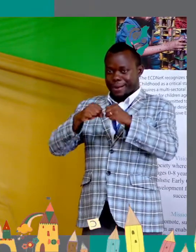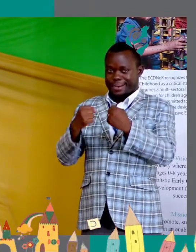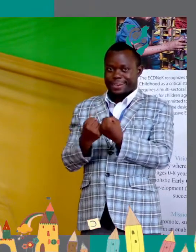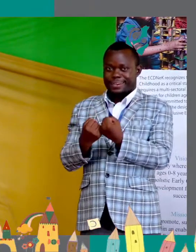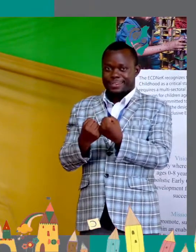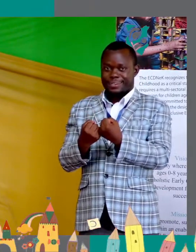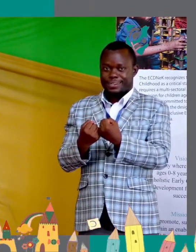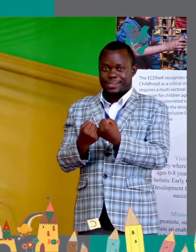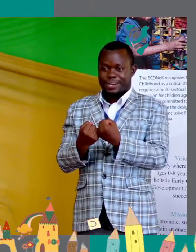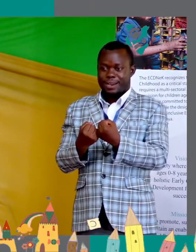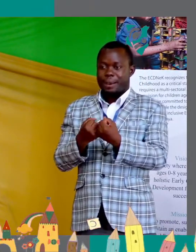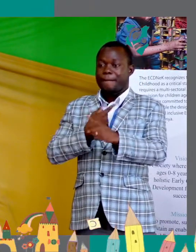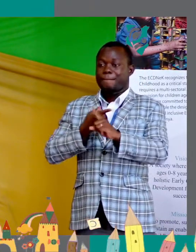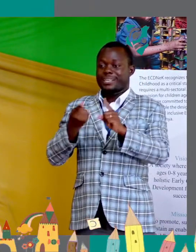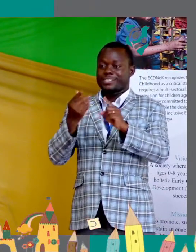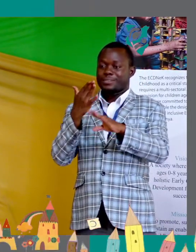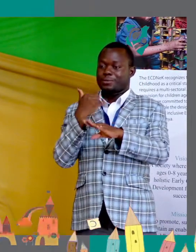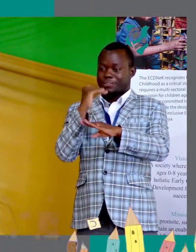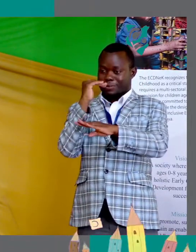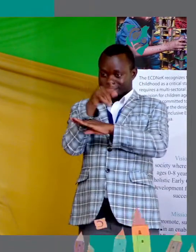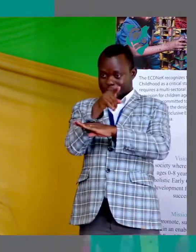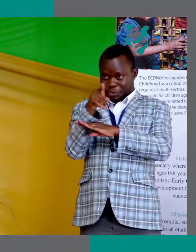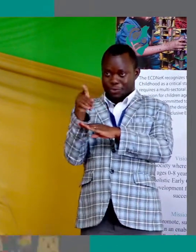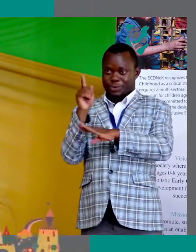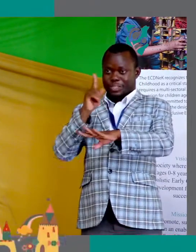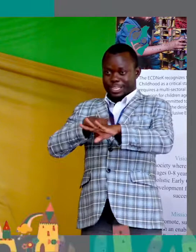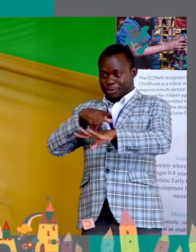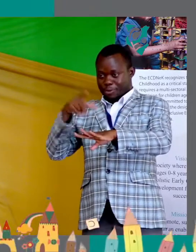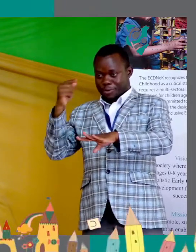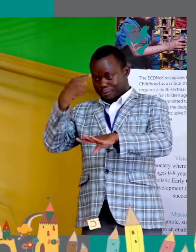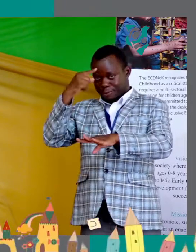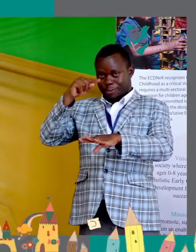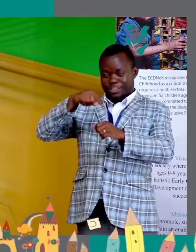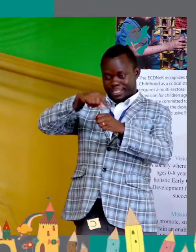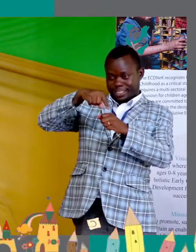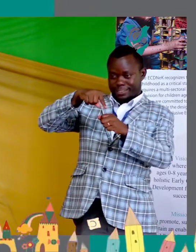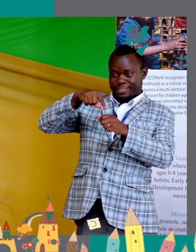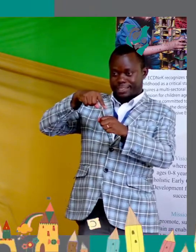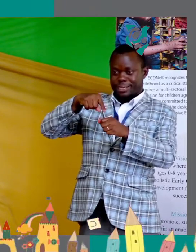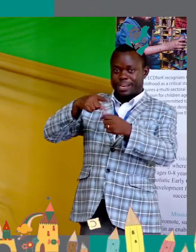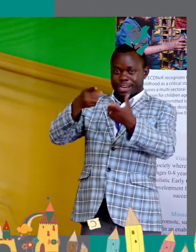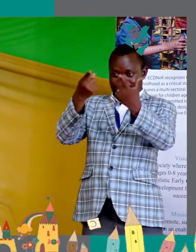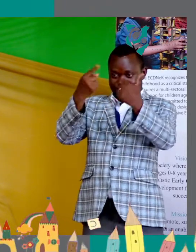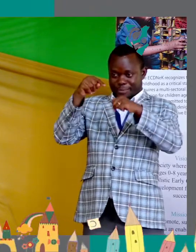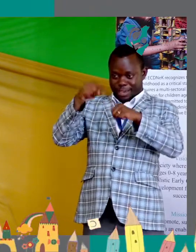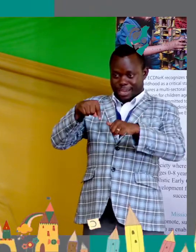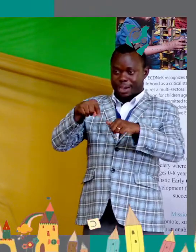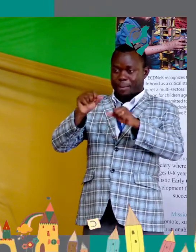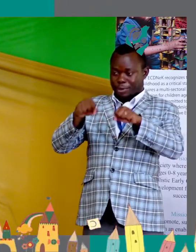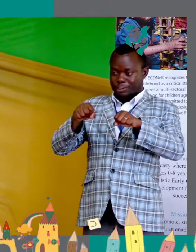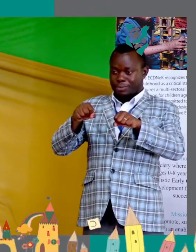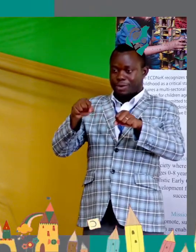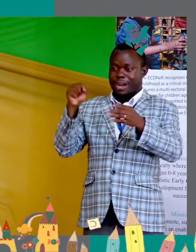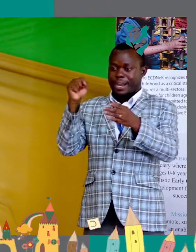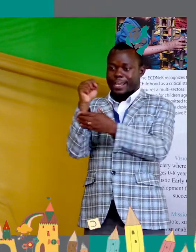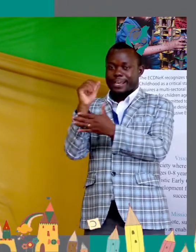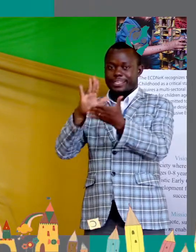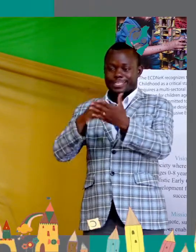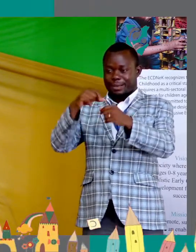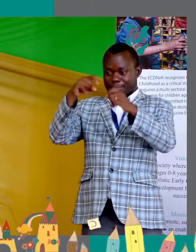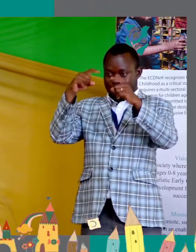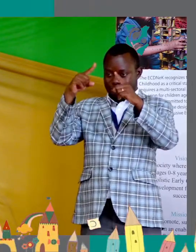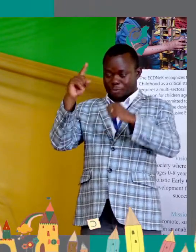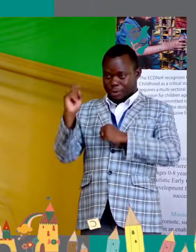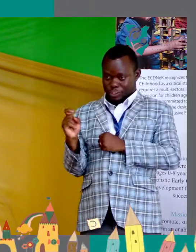The one thing that I would like to request us to do as we go for the tea break, we will come back and take some of these questions later on in a